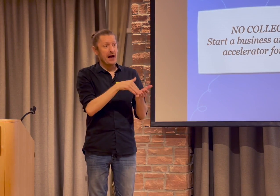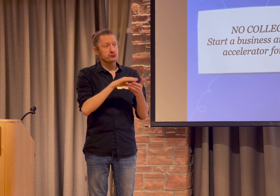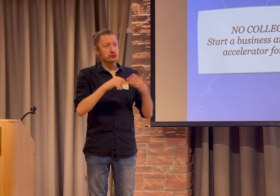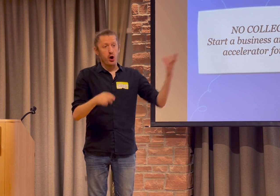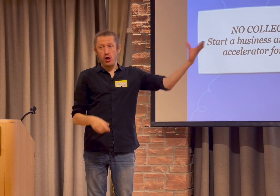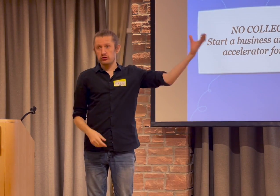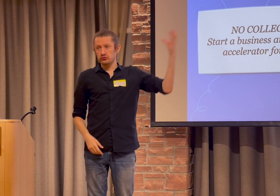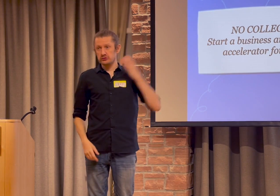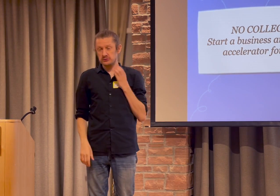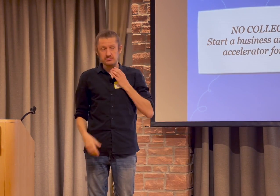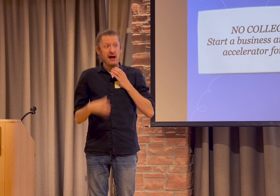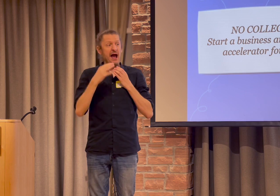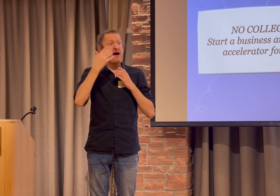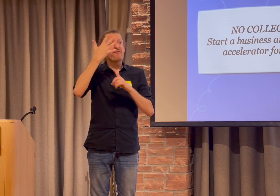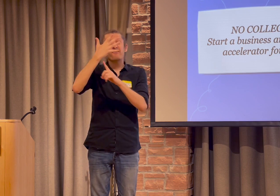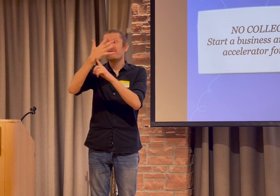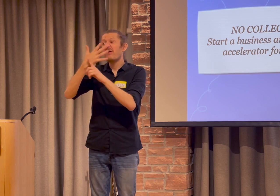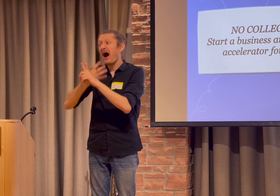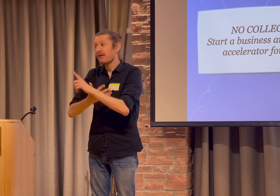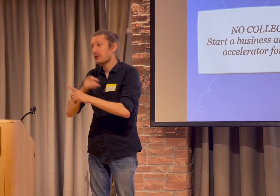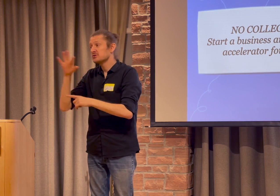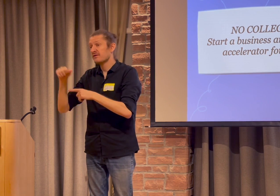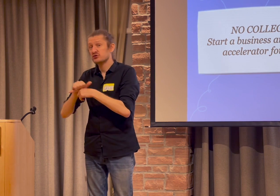capital firm where I attempted to start a business, and they gave me